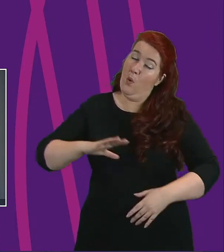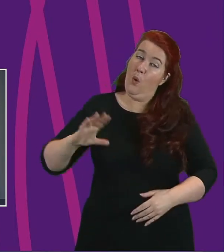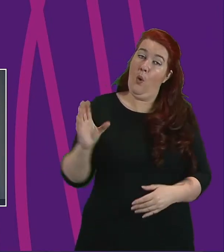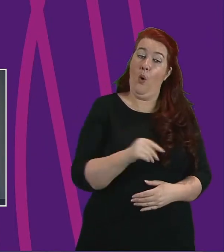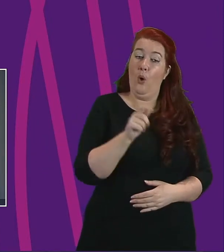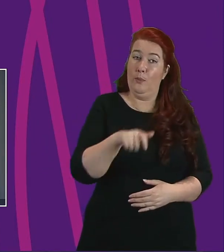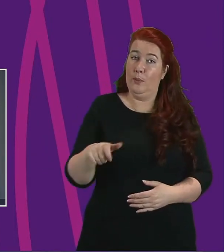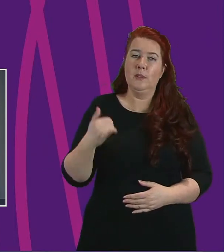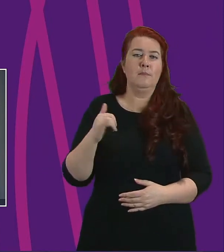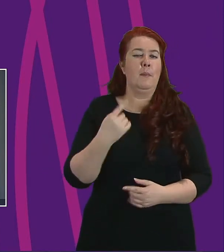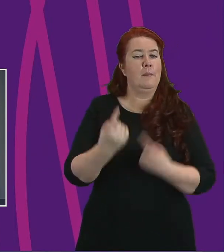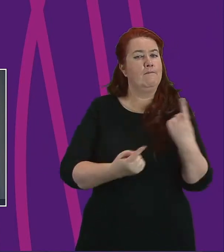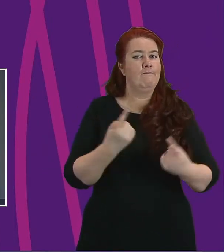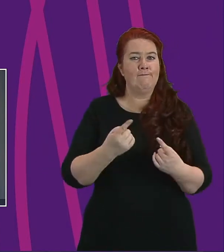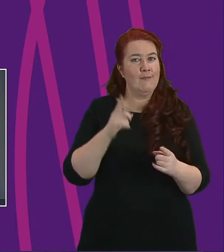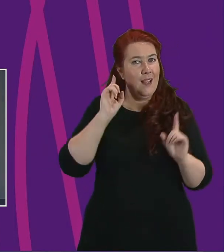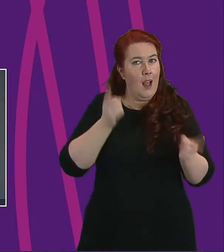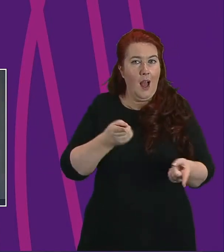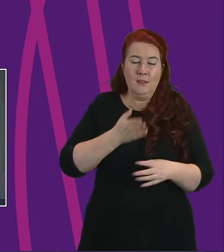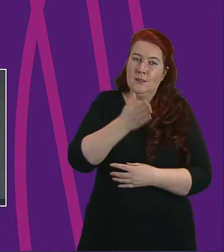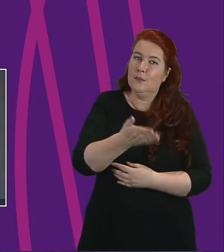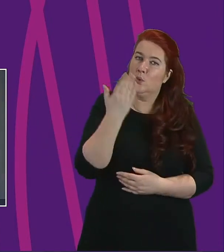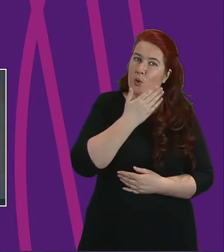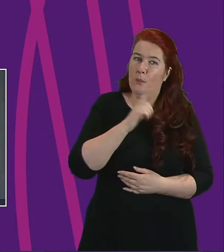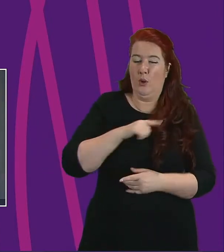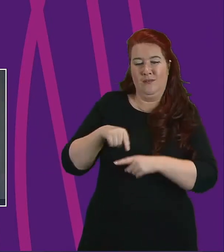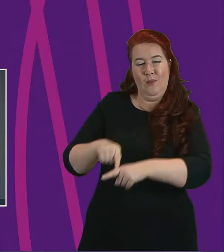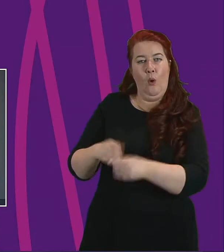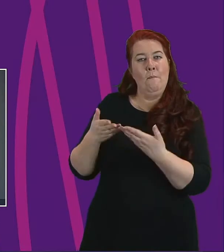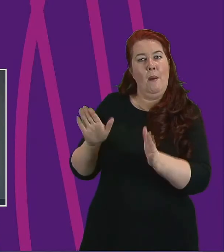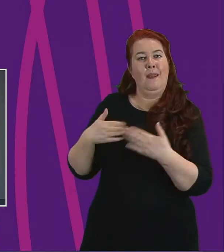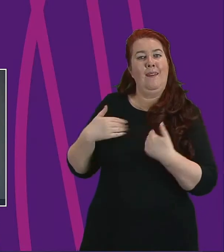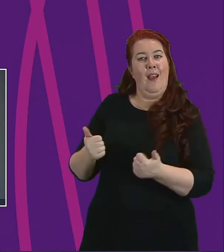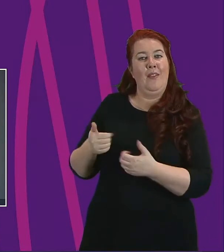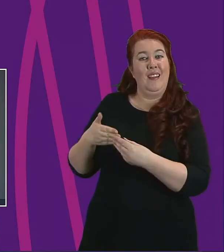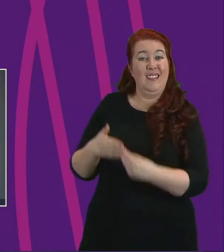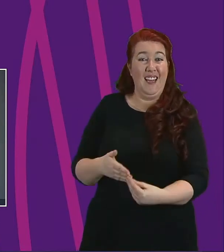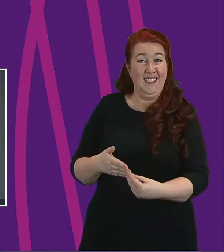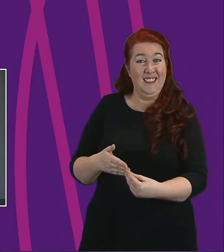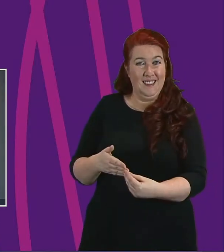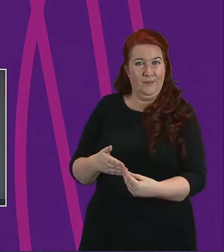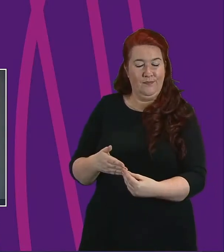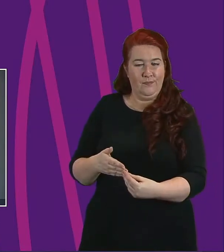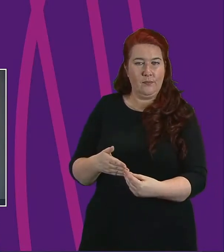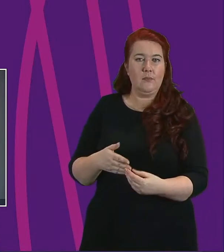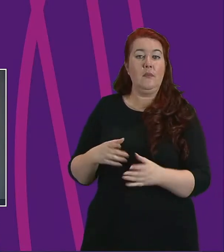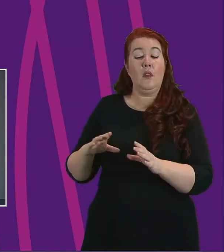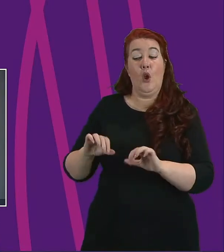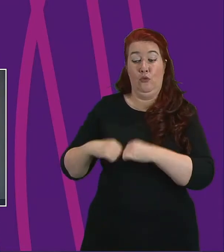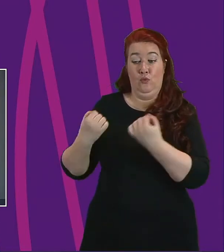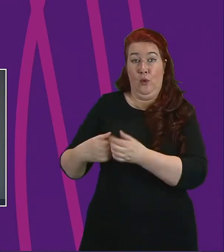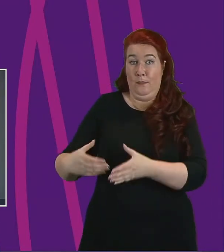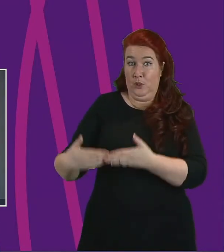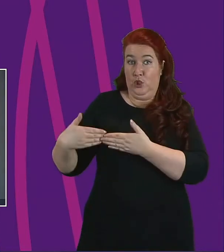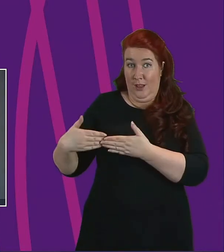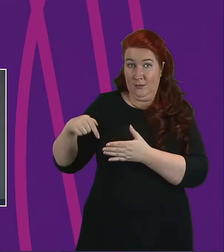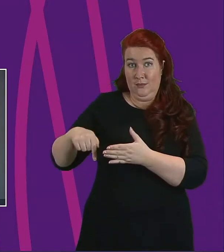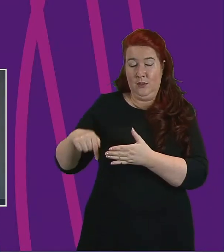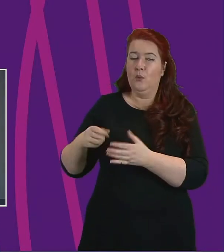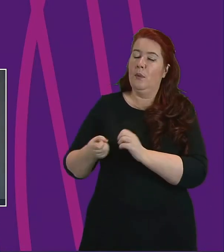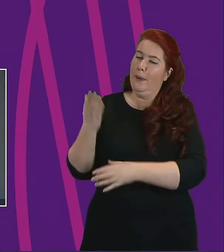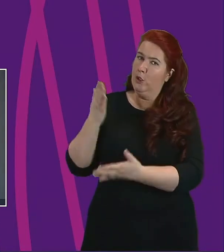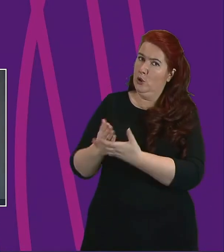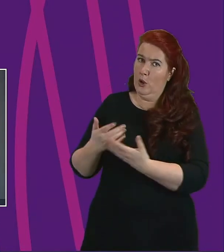attend because they are following the latest public health guidance. We will ensure that pupils in this category are catered for so there